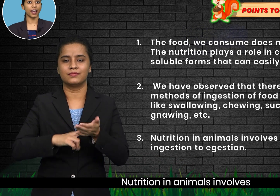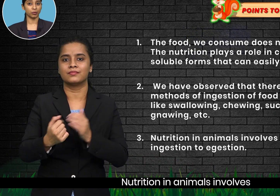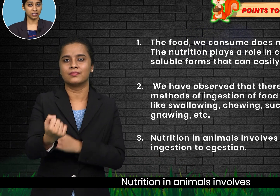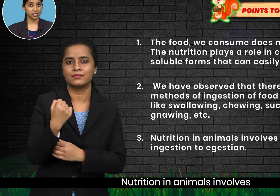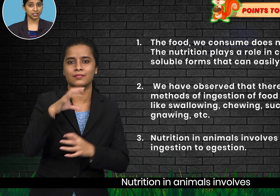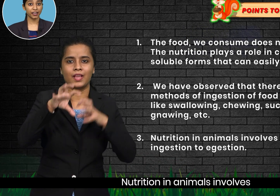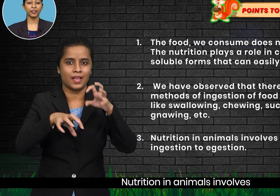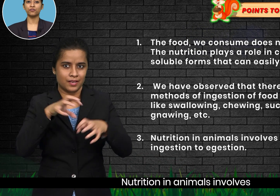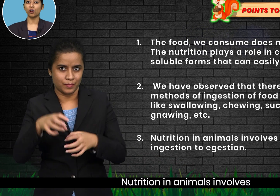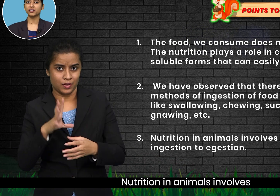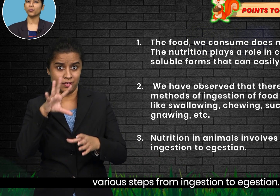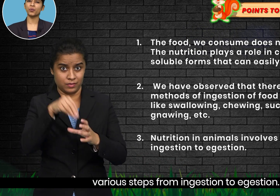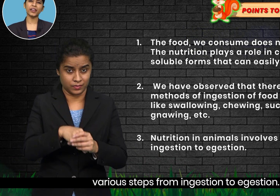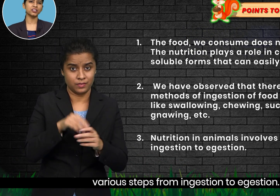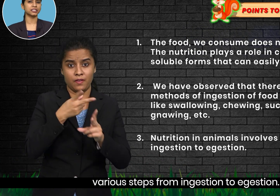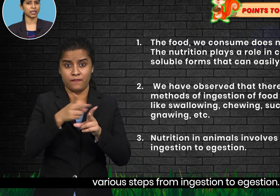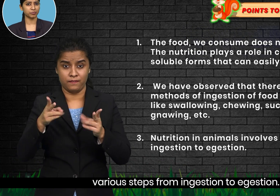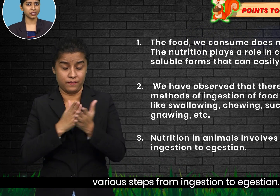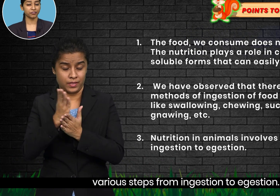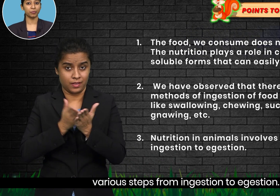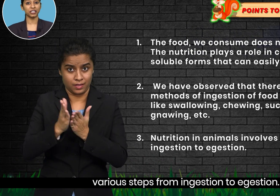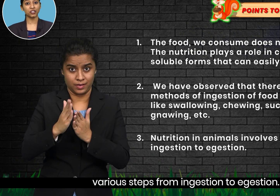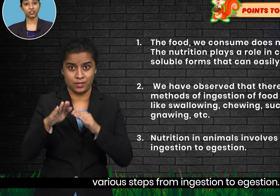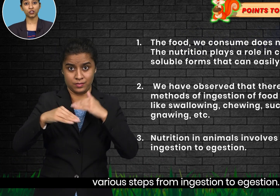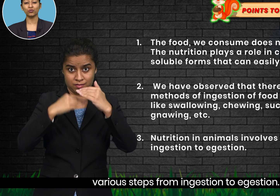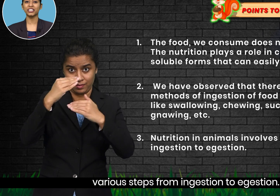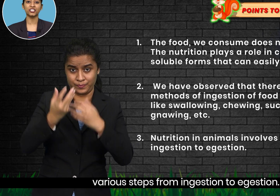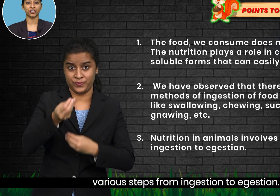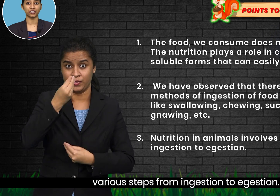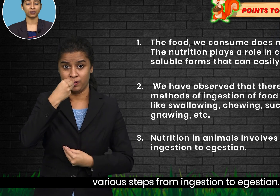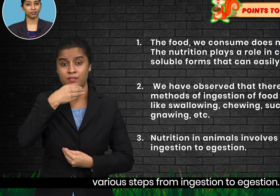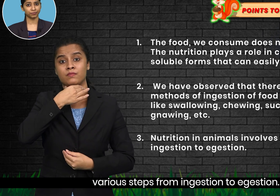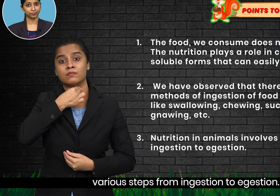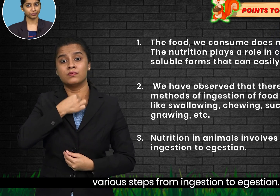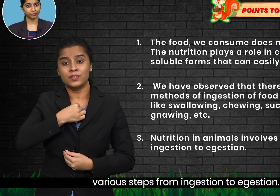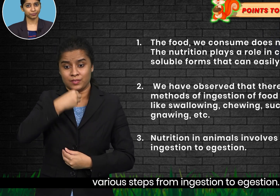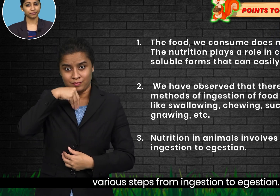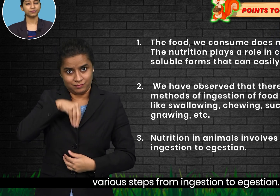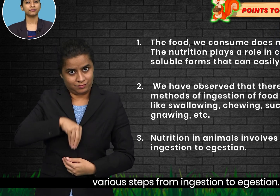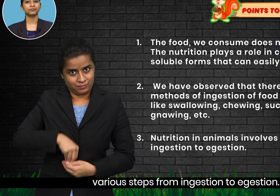Nutrition in animals involves various steps from ingestion to egestion.